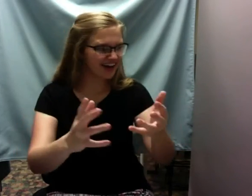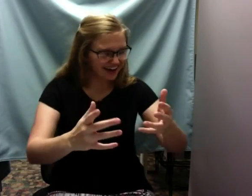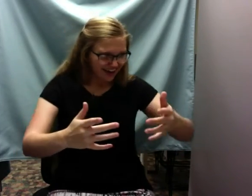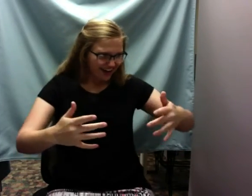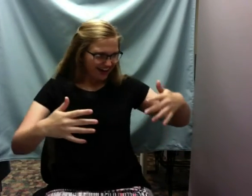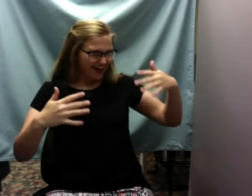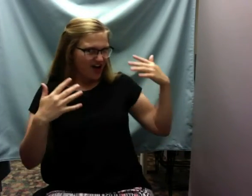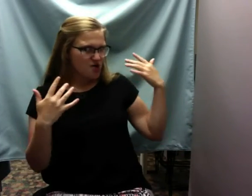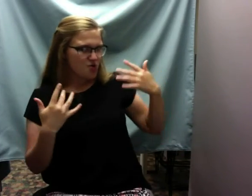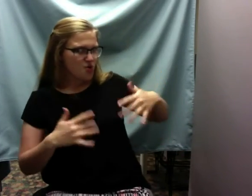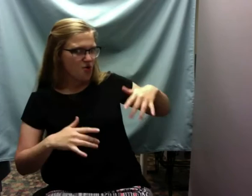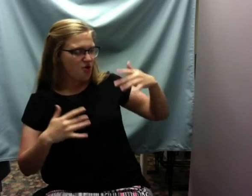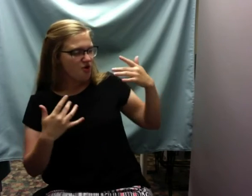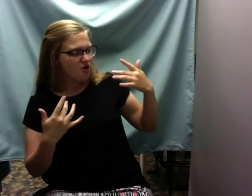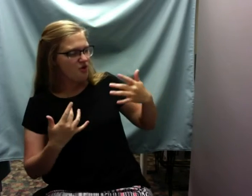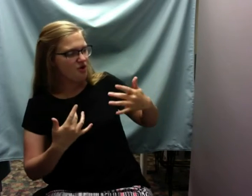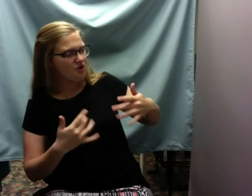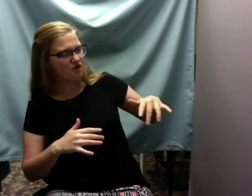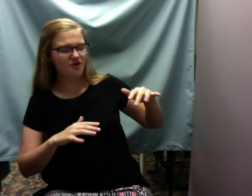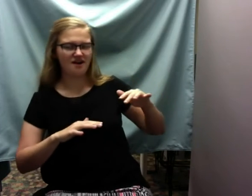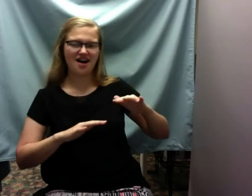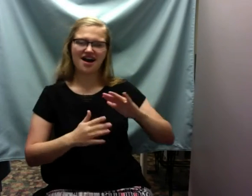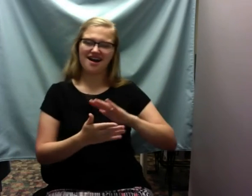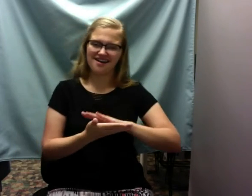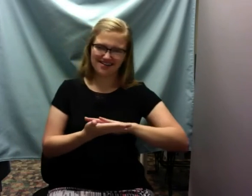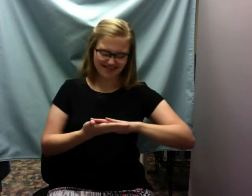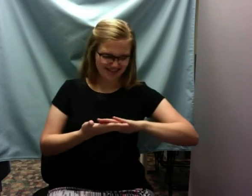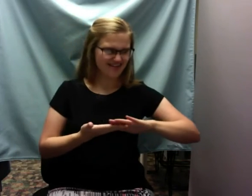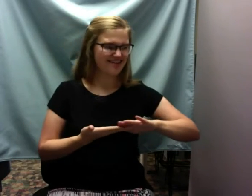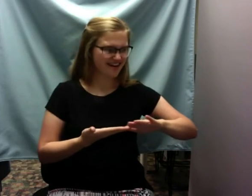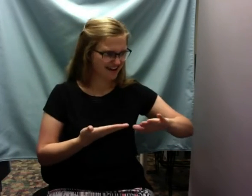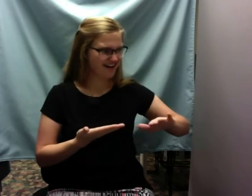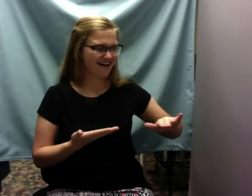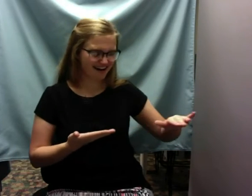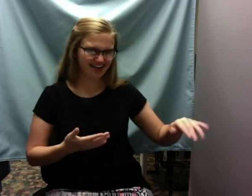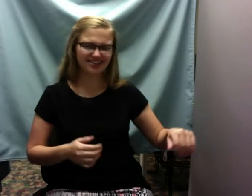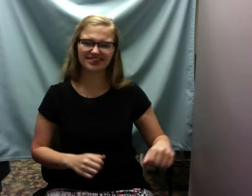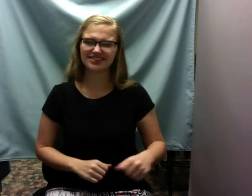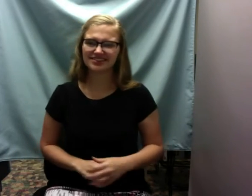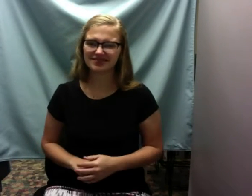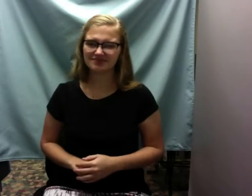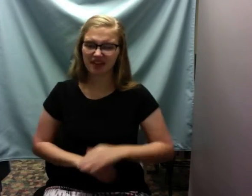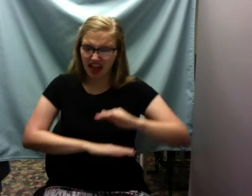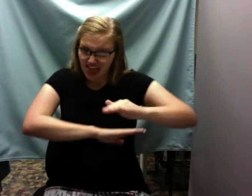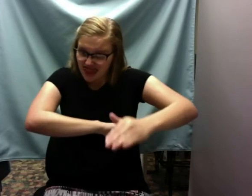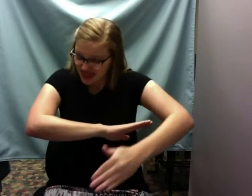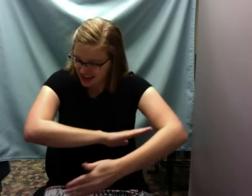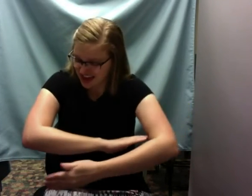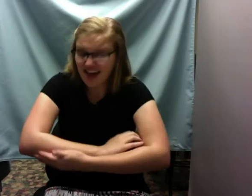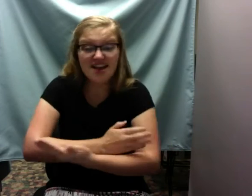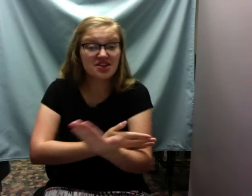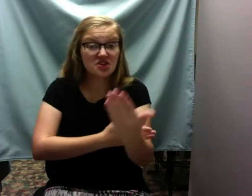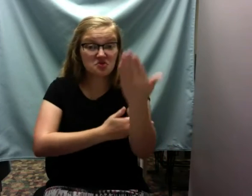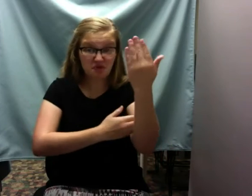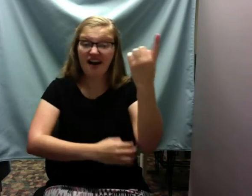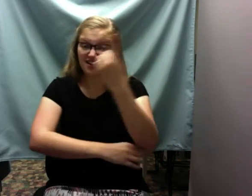tree yielding fruit, whose seed was in itself after his kind. And God saw that it was good. And the evening and the morning were the